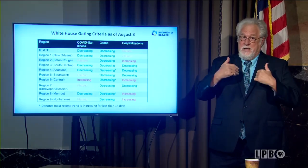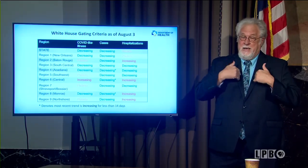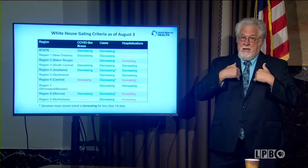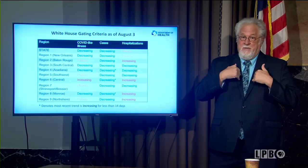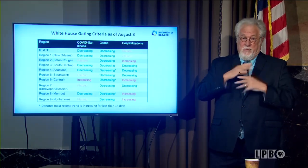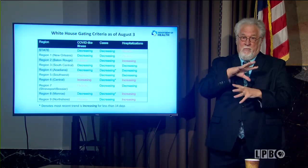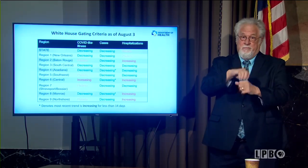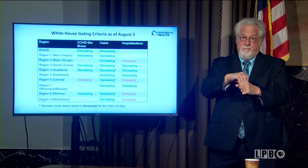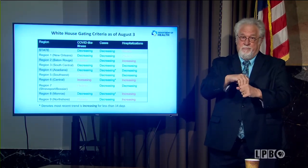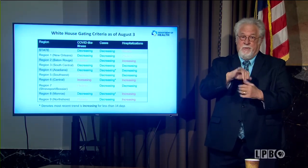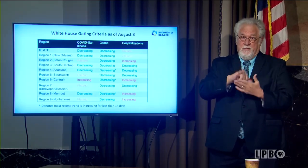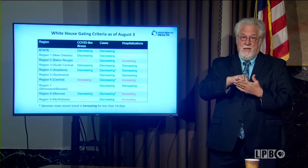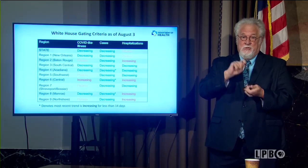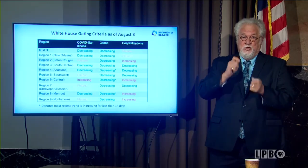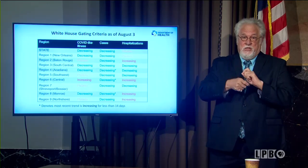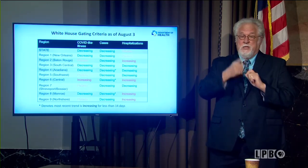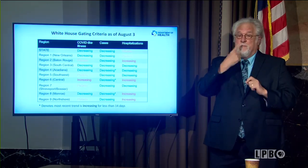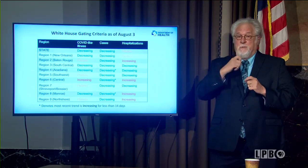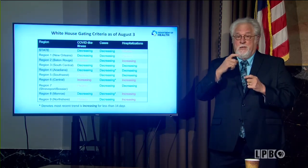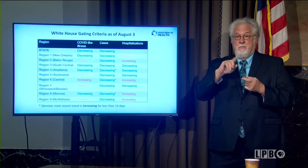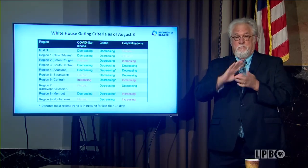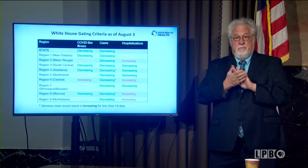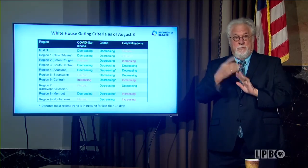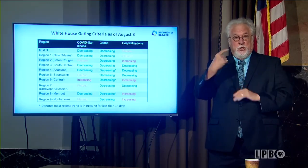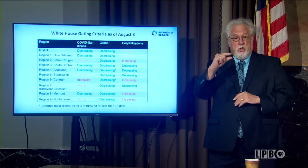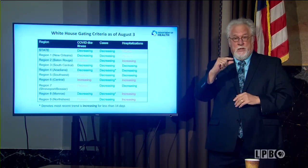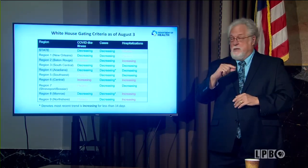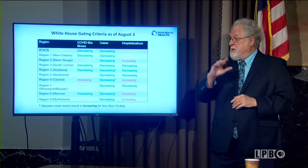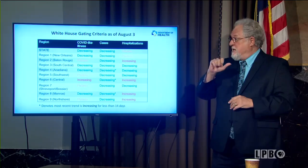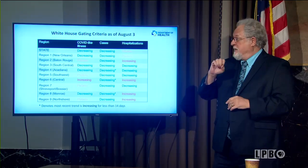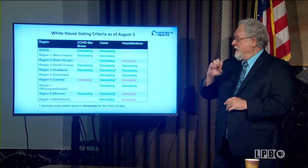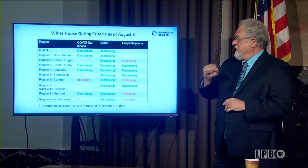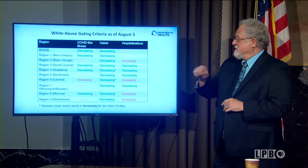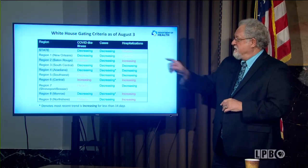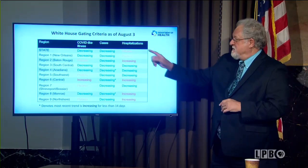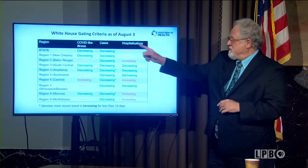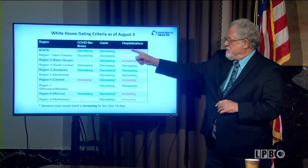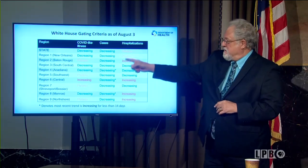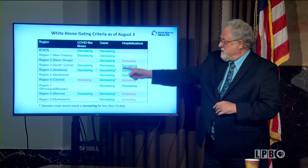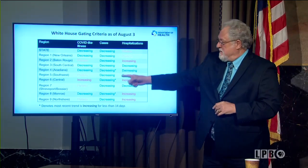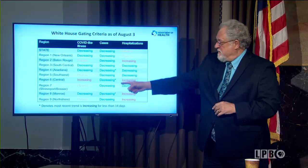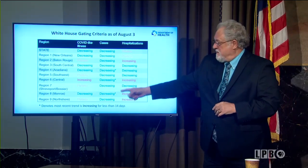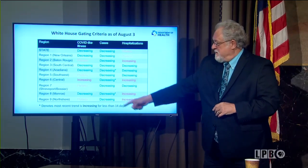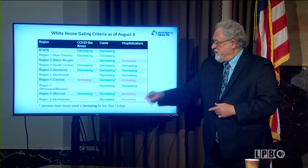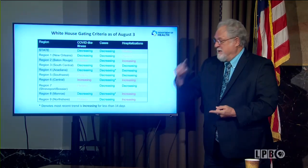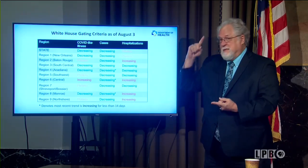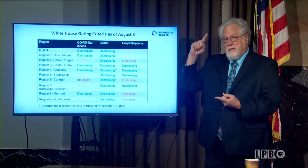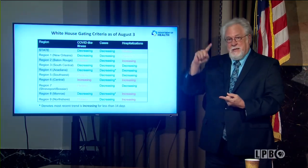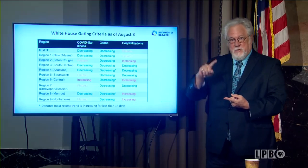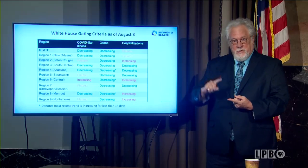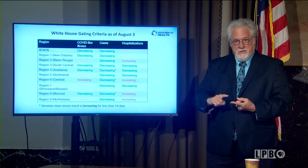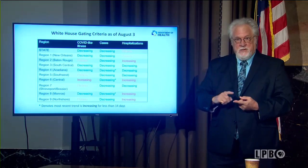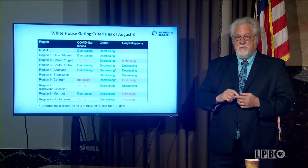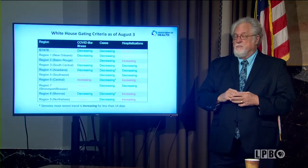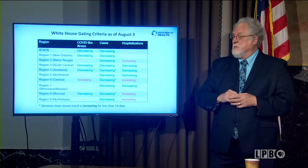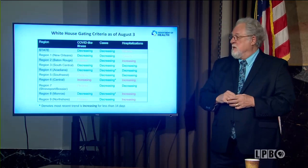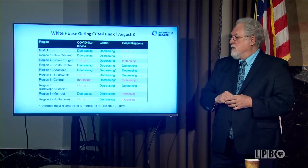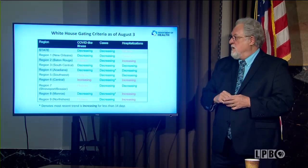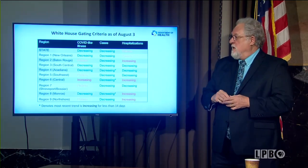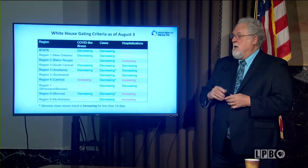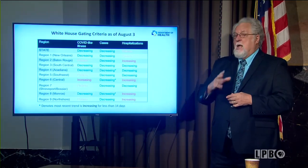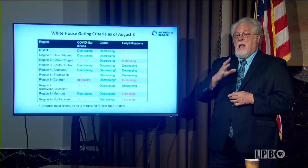in changing that red to green. Cases are decreasing, and you'll see that in the materials that we distribute after